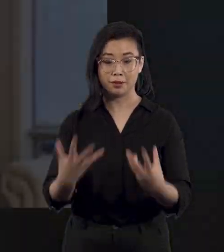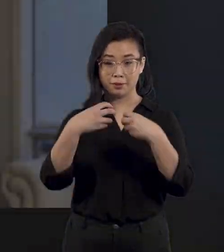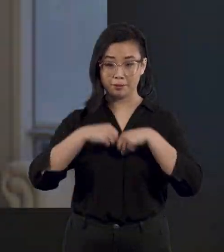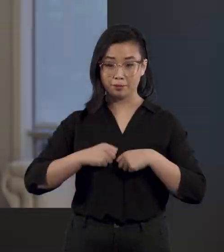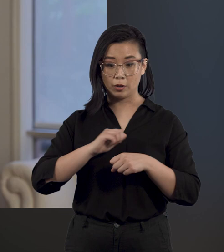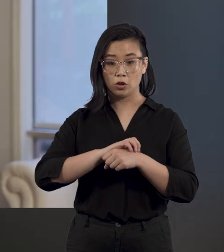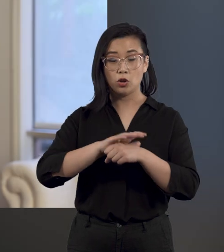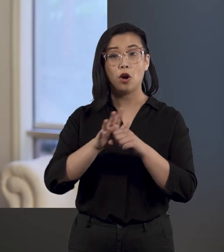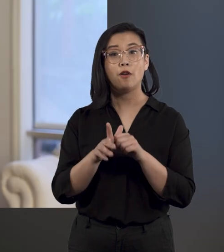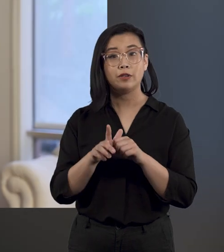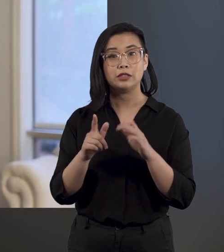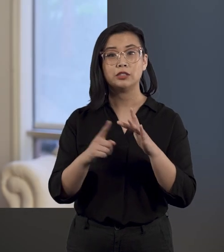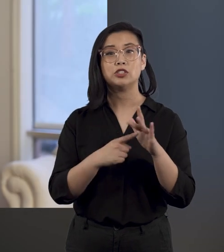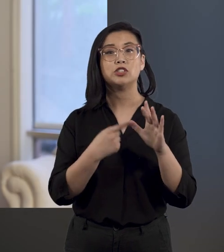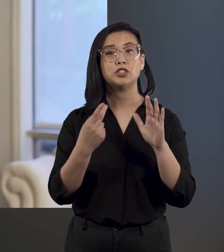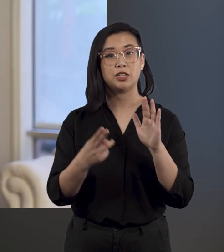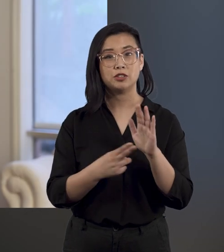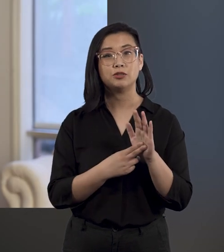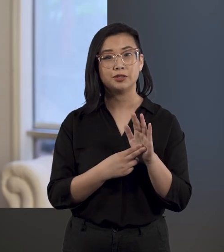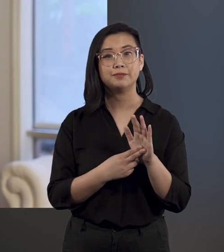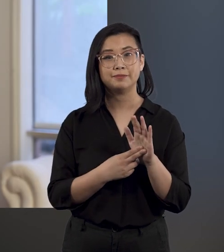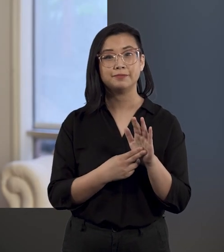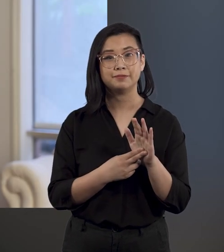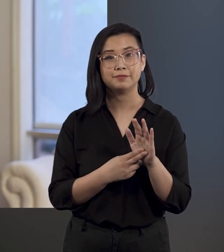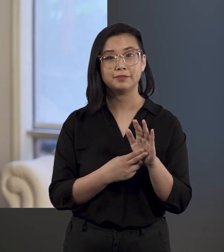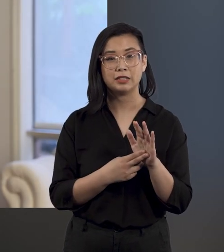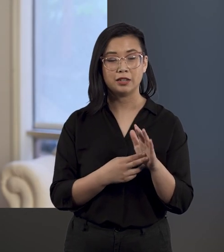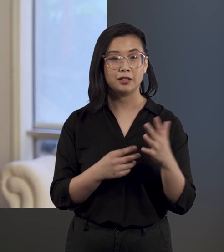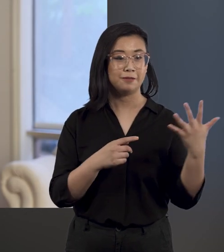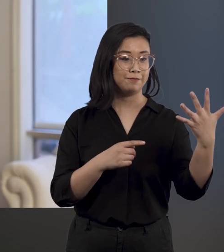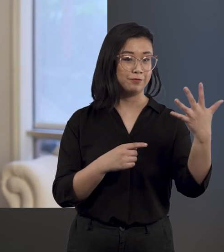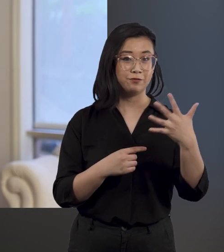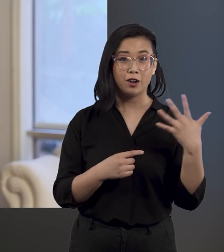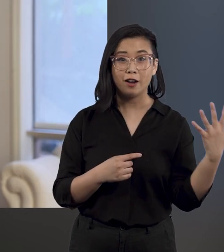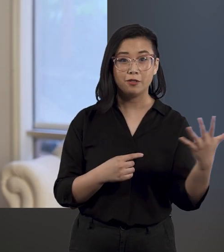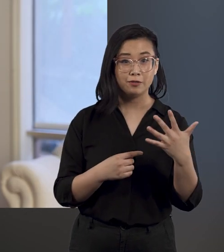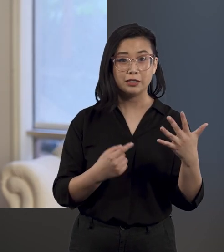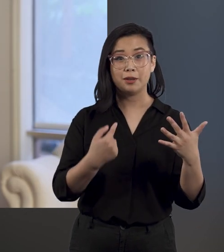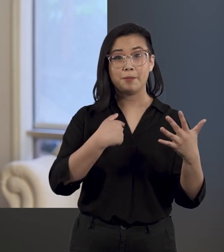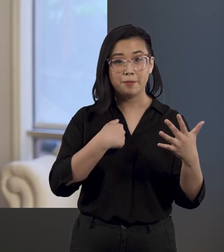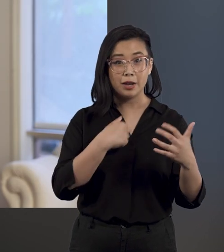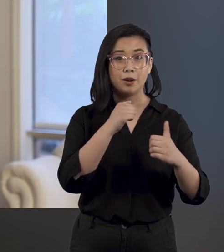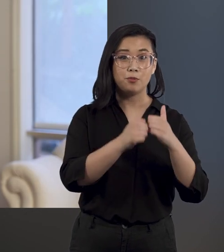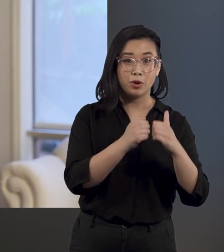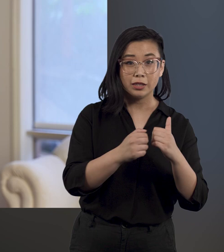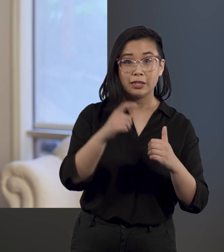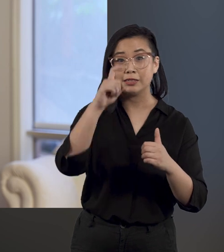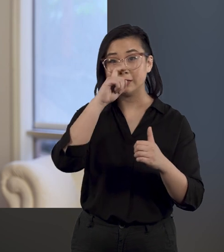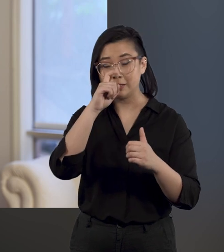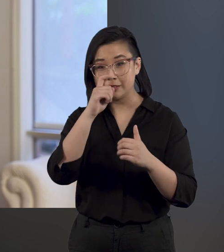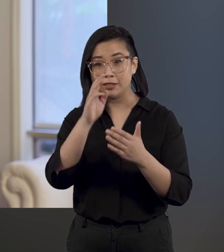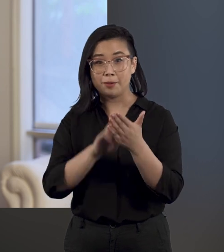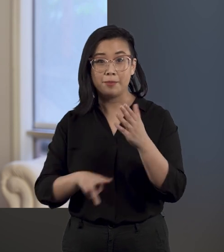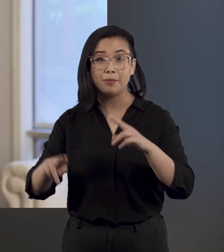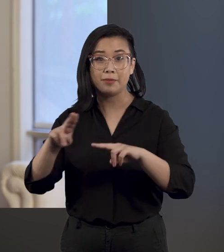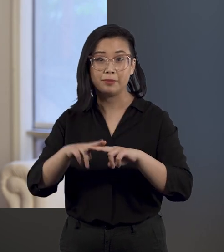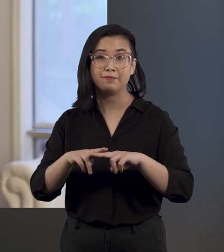I got COVID in January. So me and my brother and my sister and my mum and dad, we all had COVID